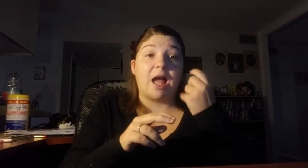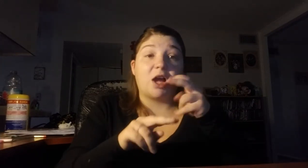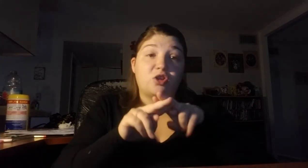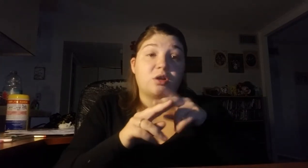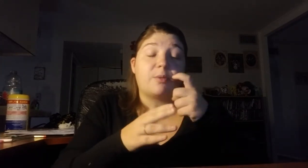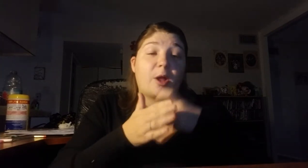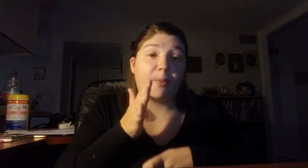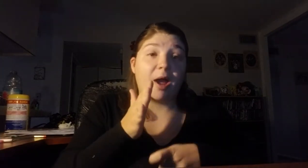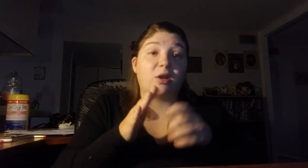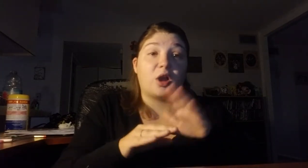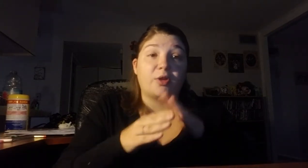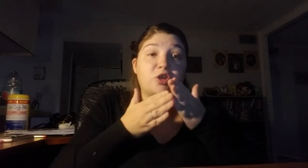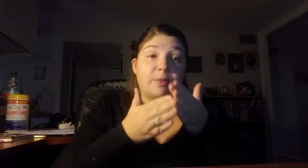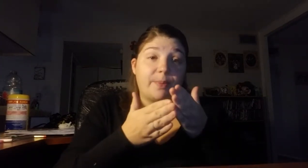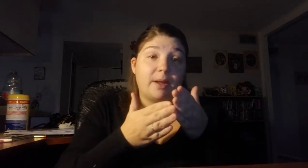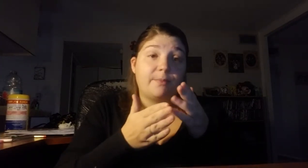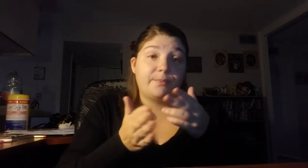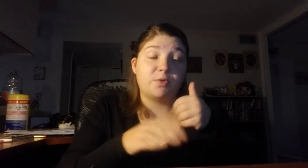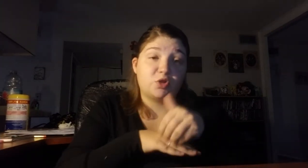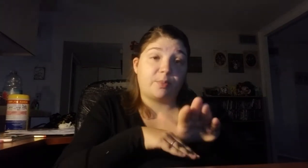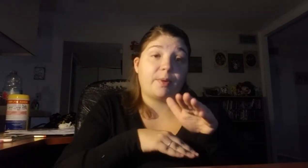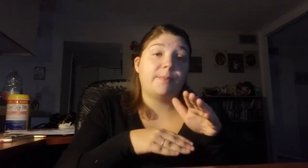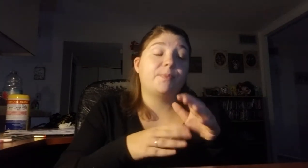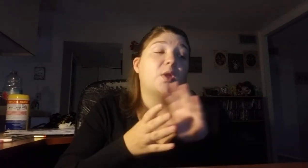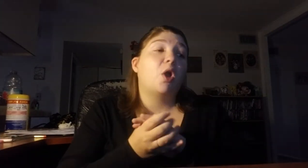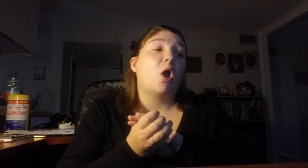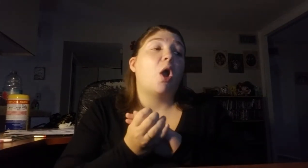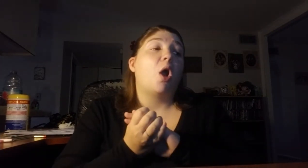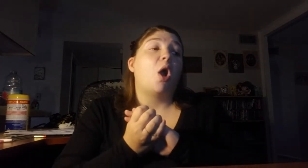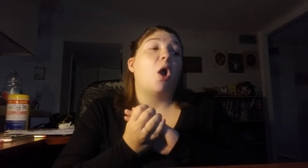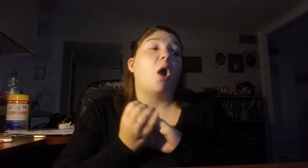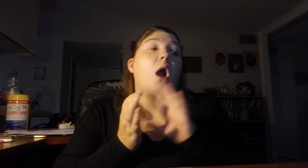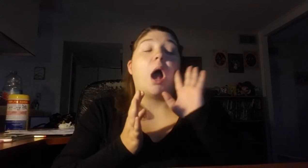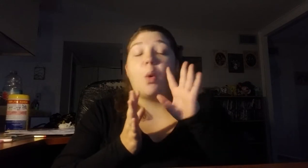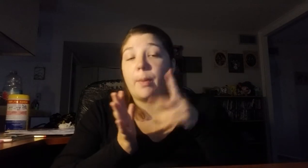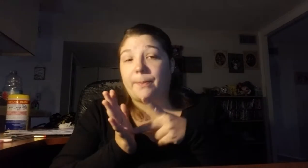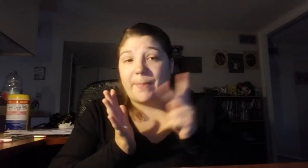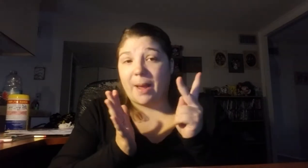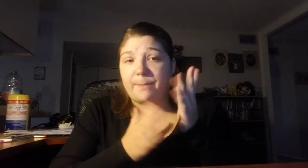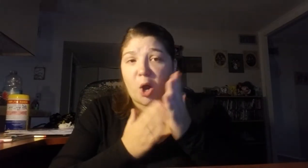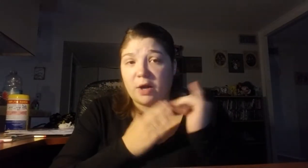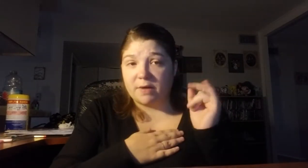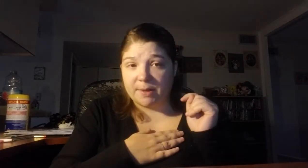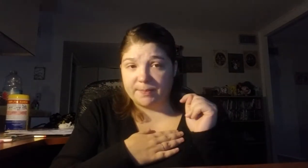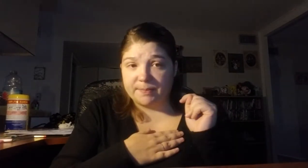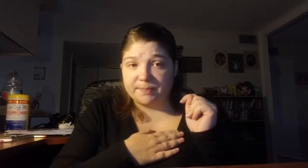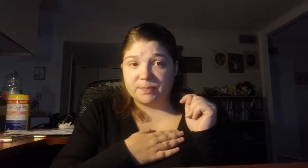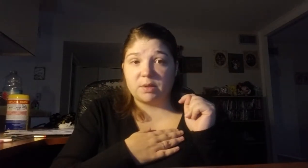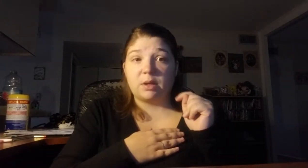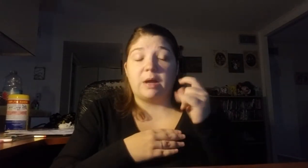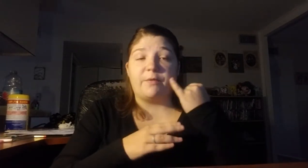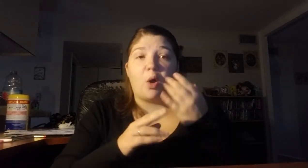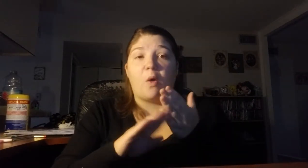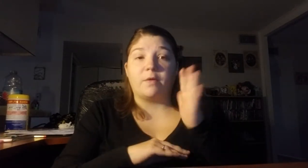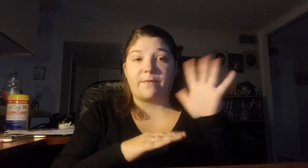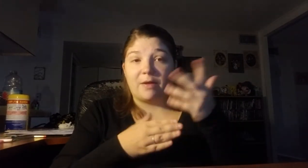if the extra price on the shipping, I would pay part of it. If they're over